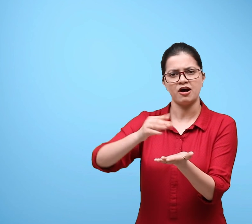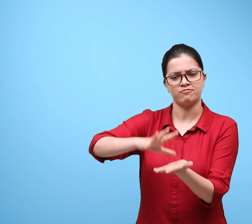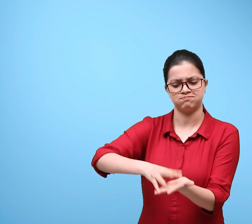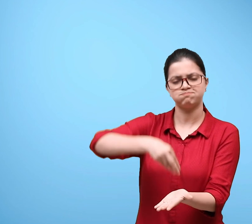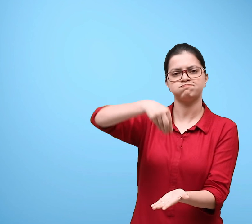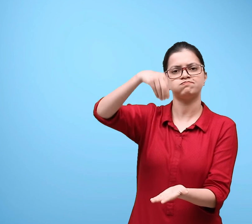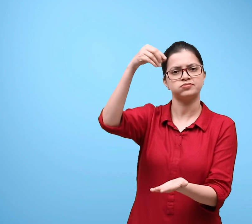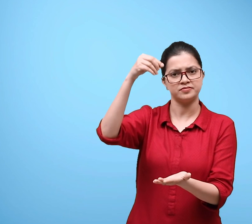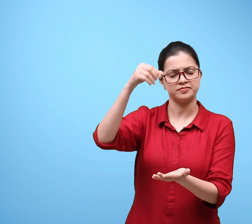sand.